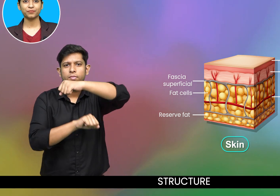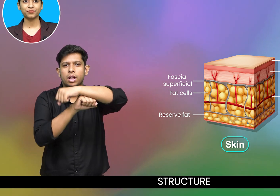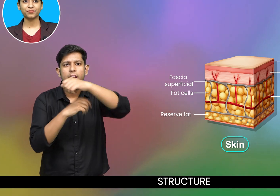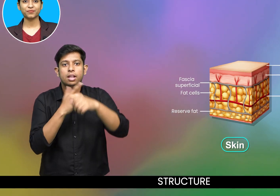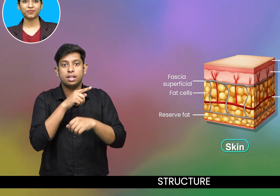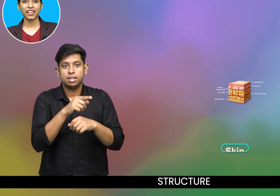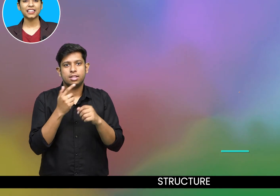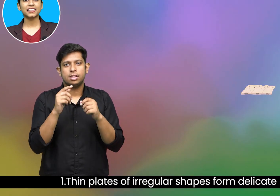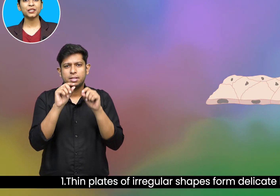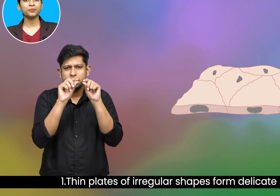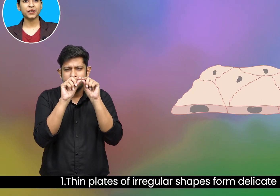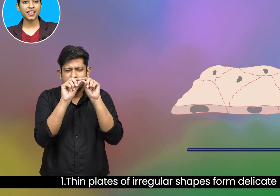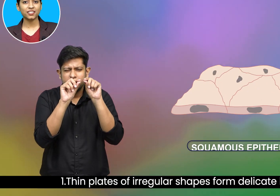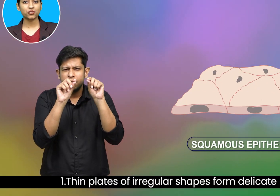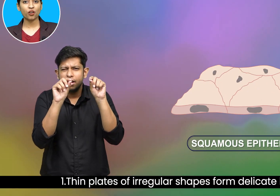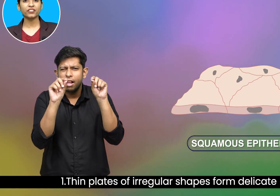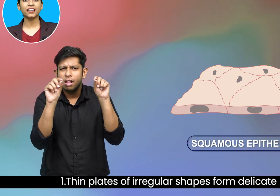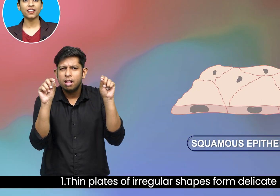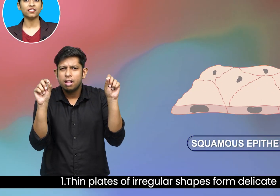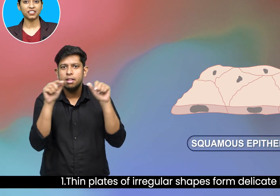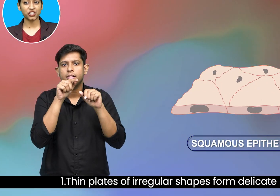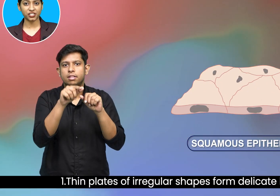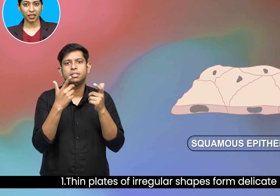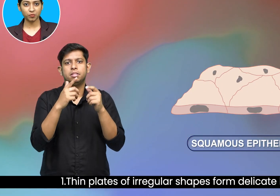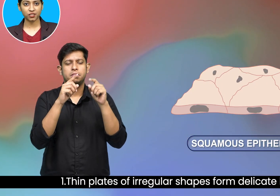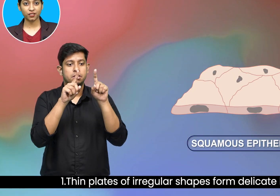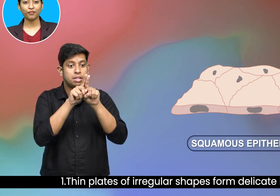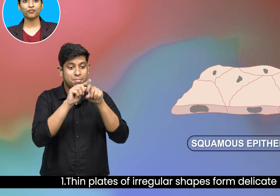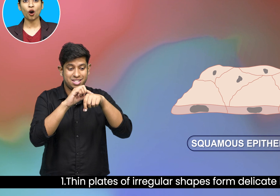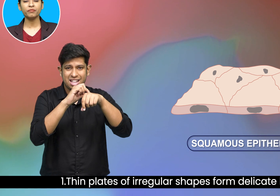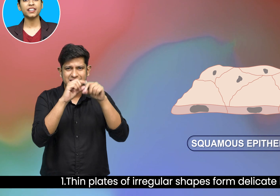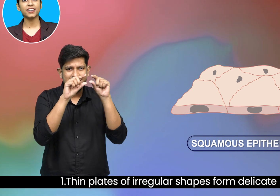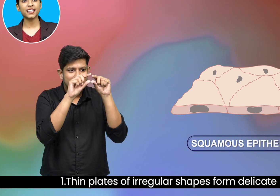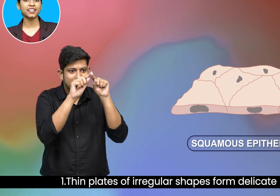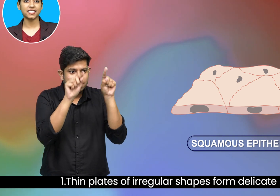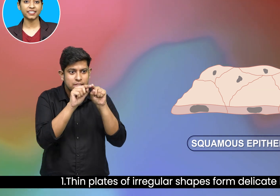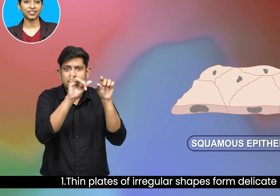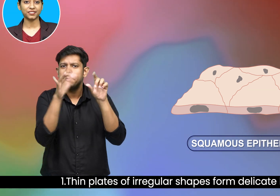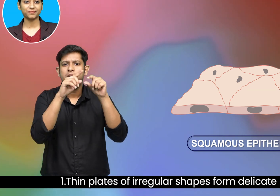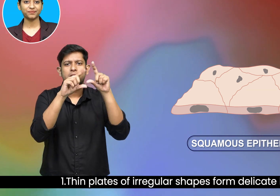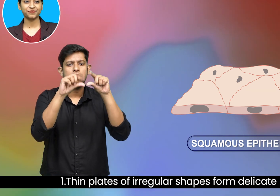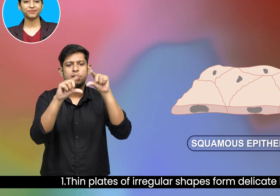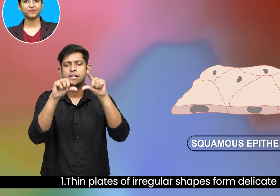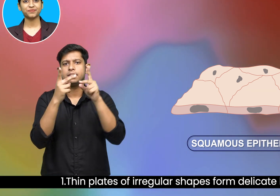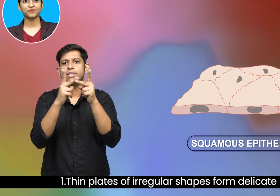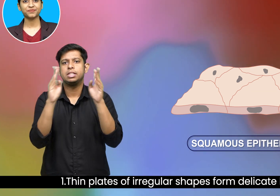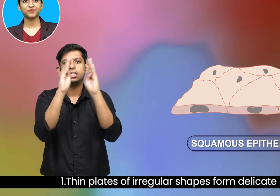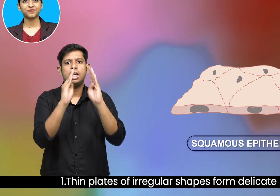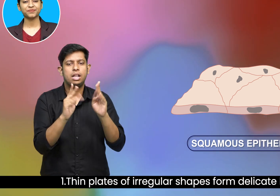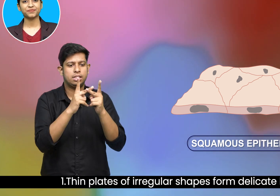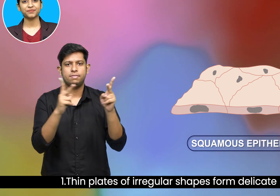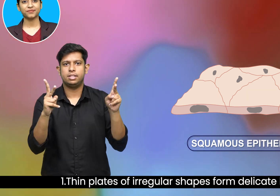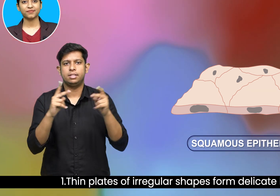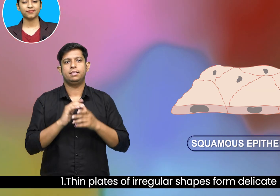Structure: thin plates of irregular shapes form delicate lining.